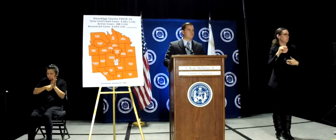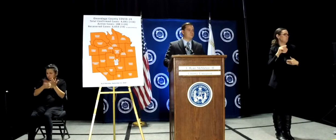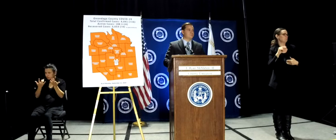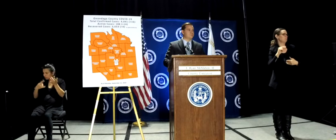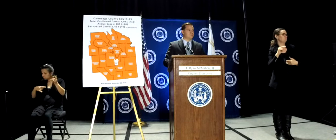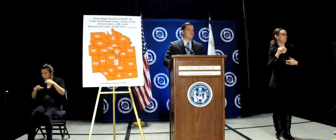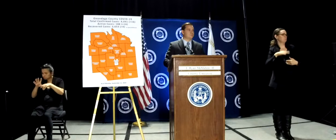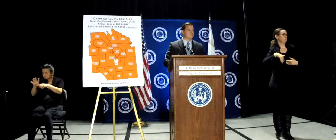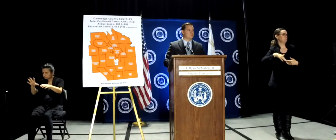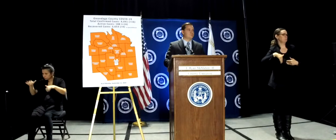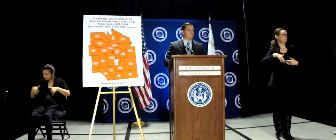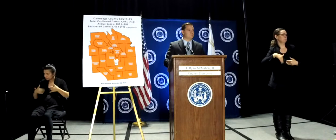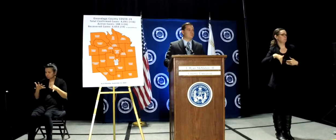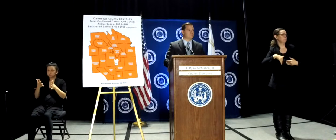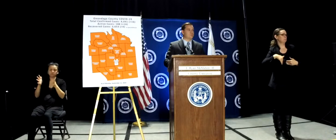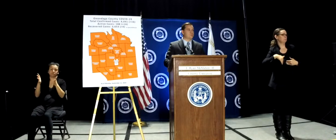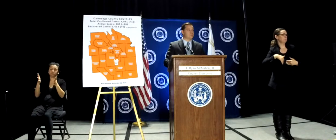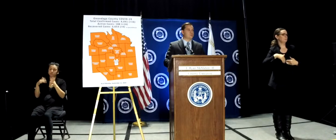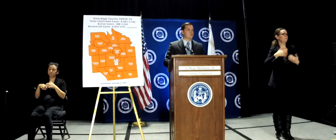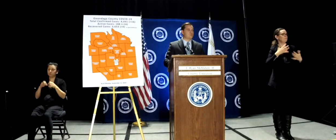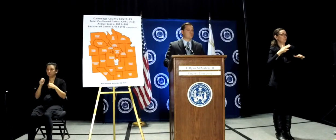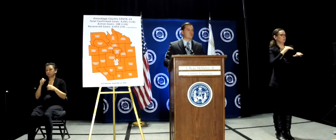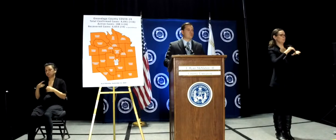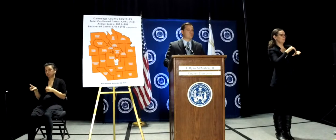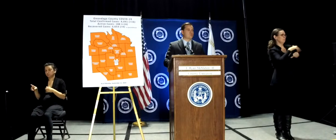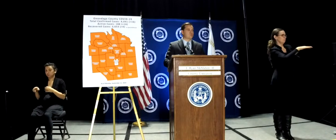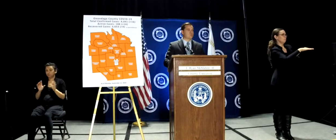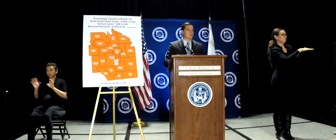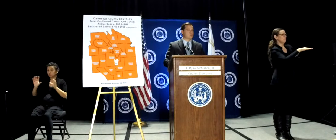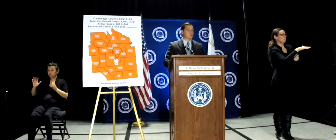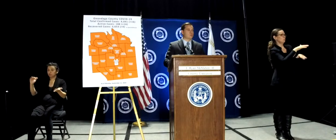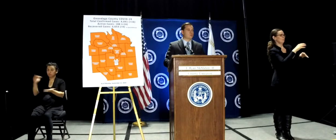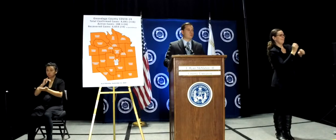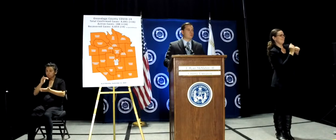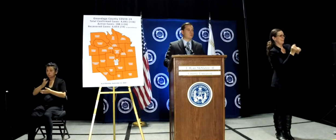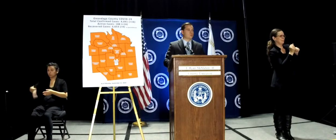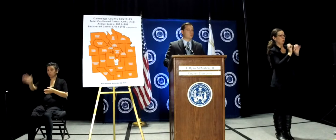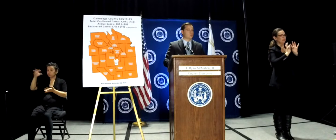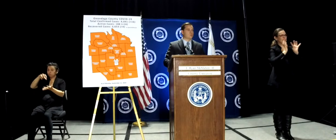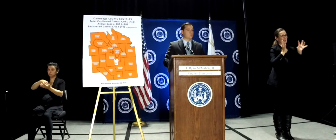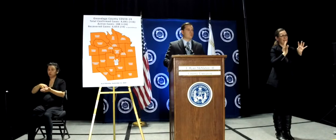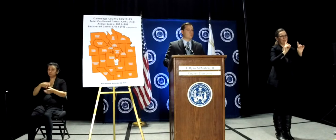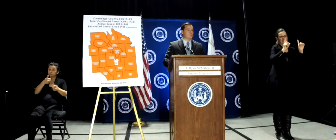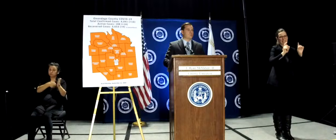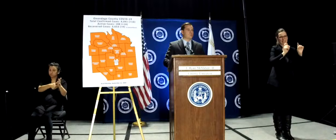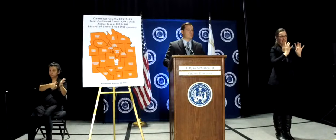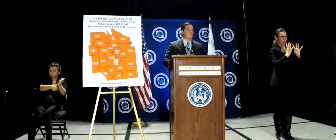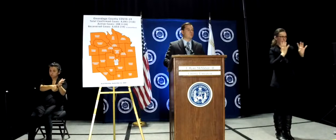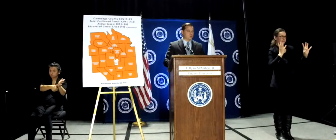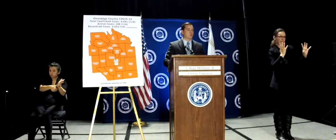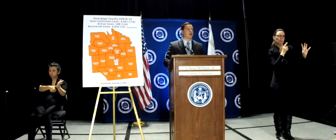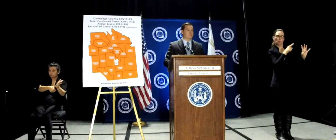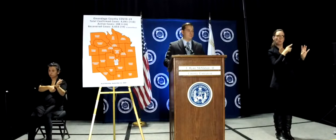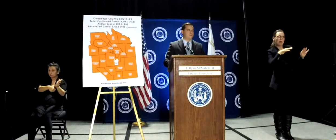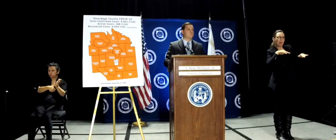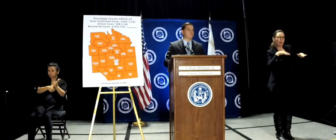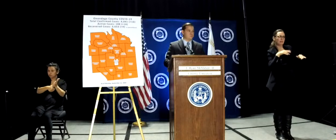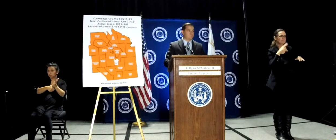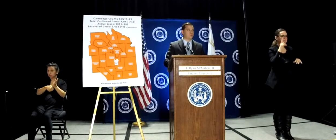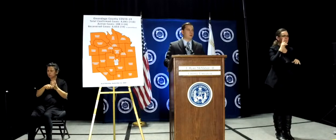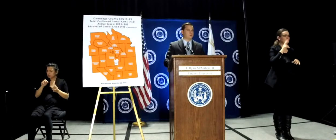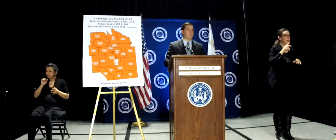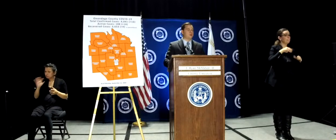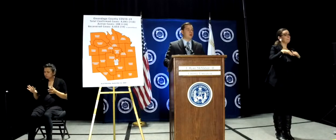a kid goes there to rule out COVID, they're instructed to stay out of school until they get Correct. the result